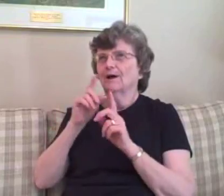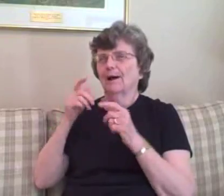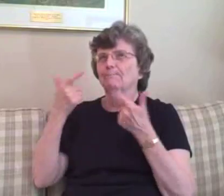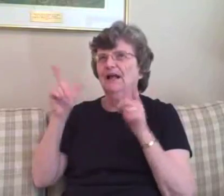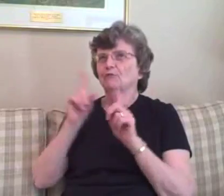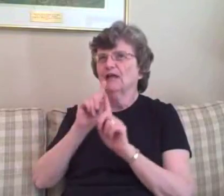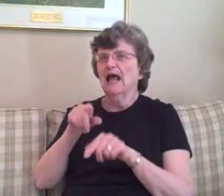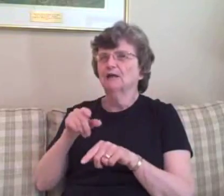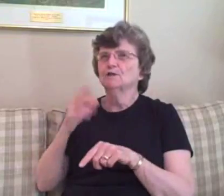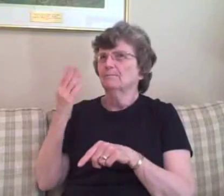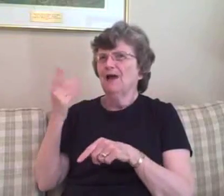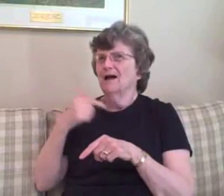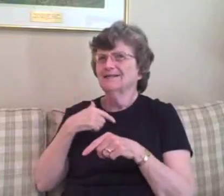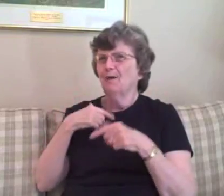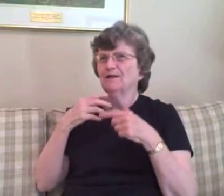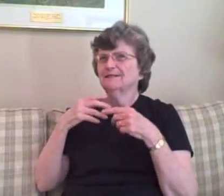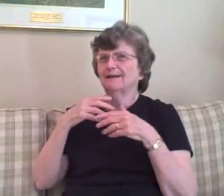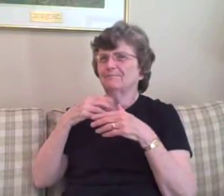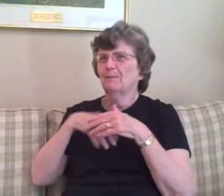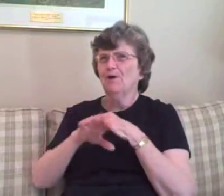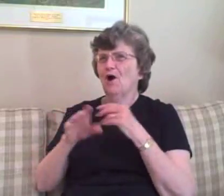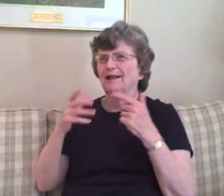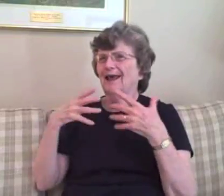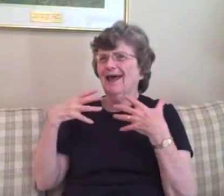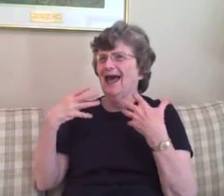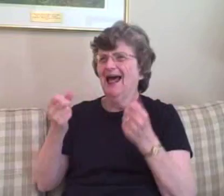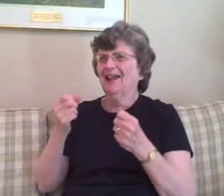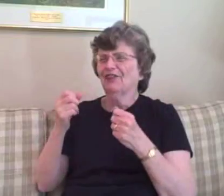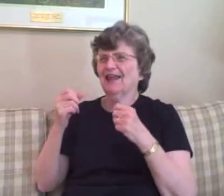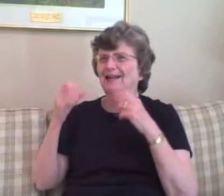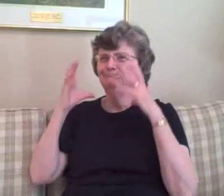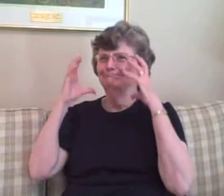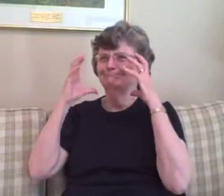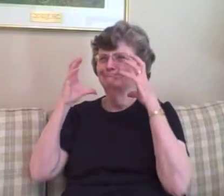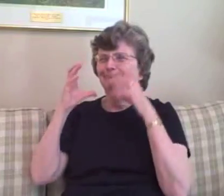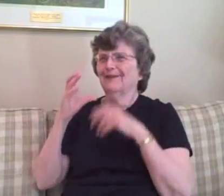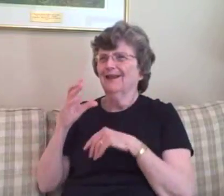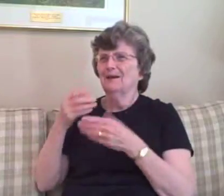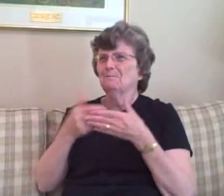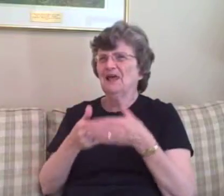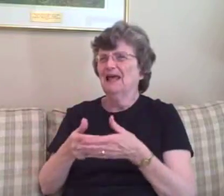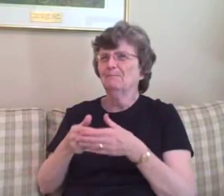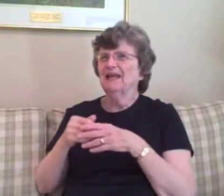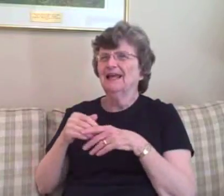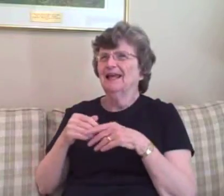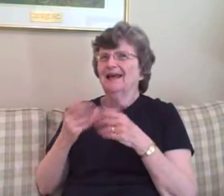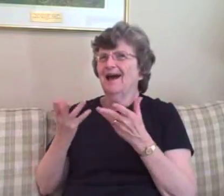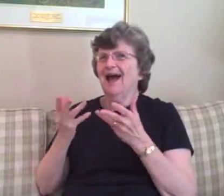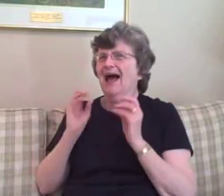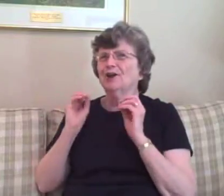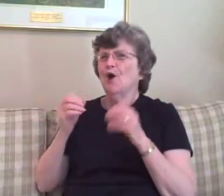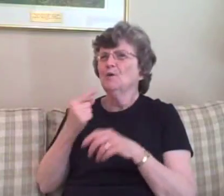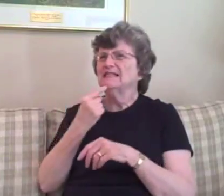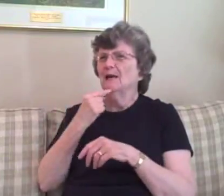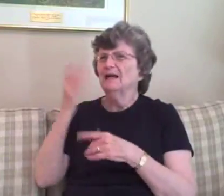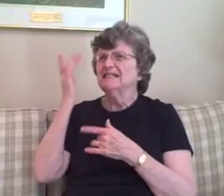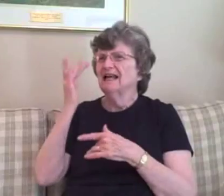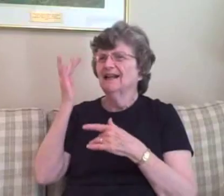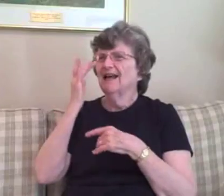And it really came as a big shock because I was born healthy and I was a healthy baby. I had